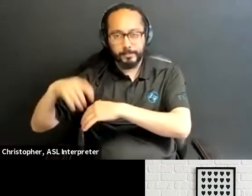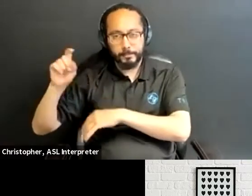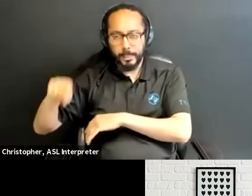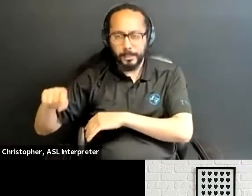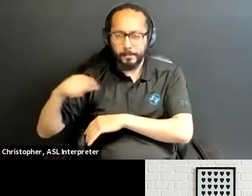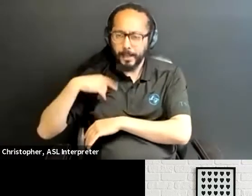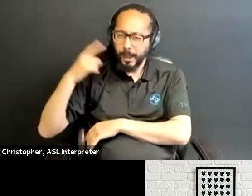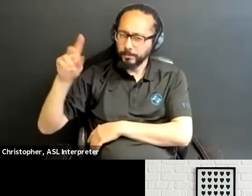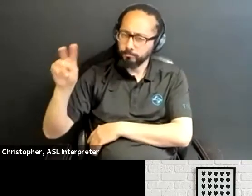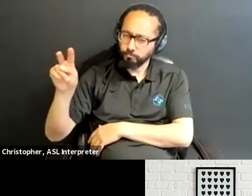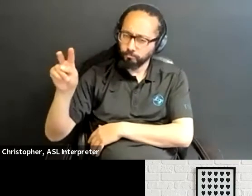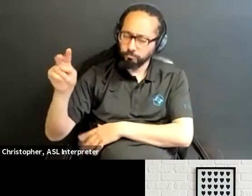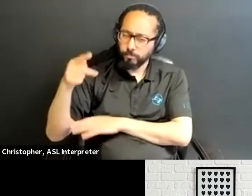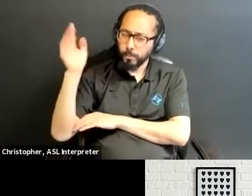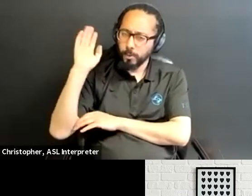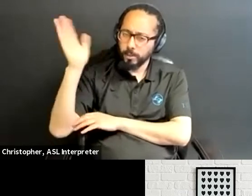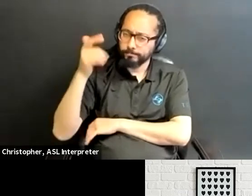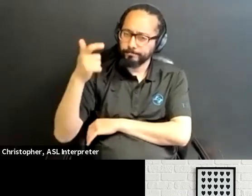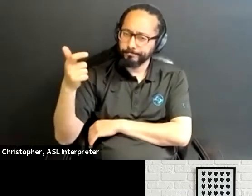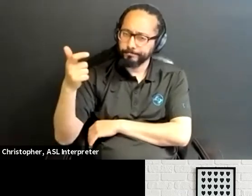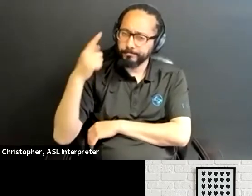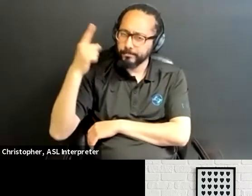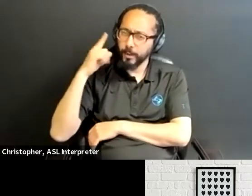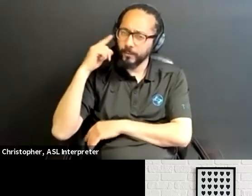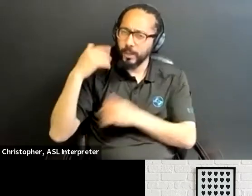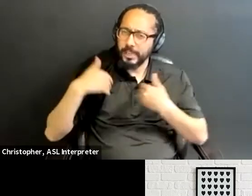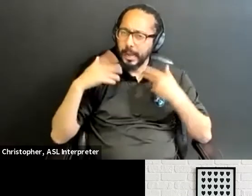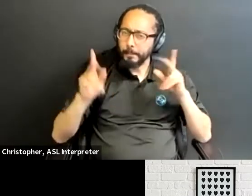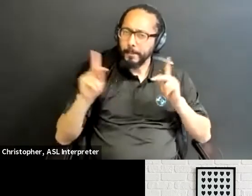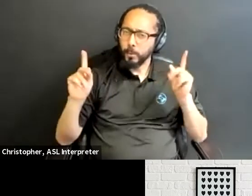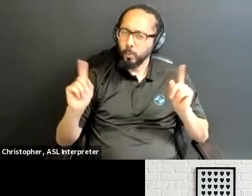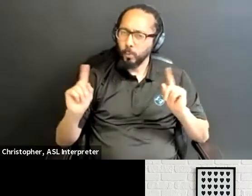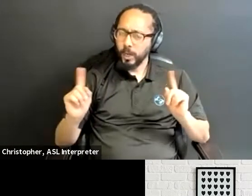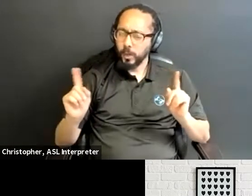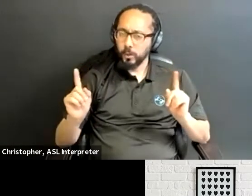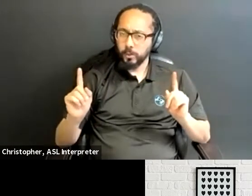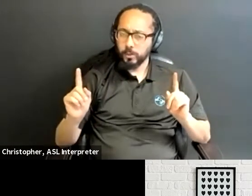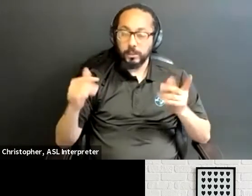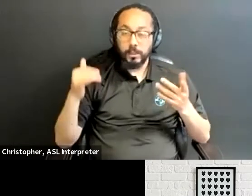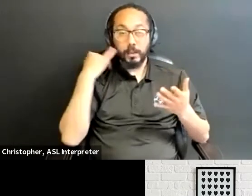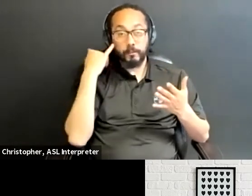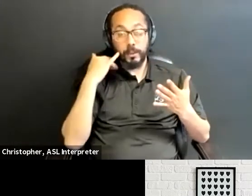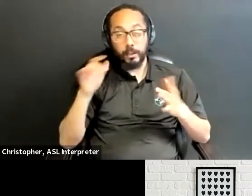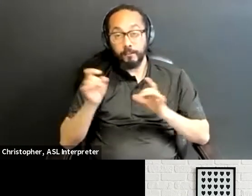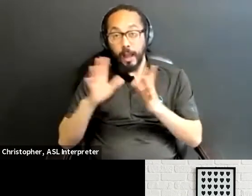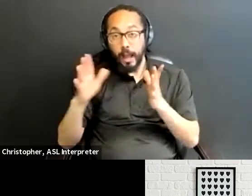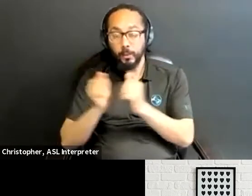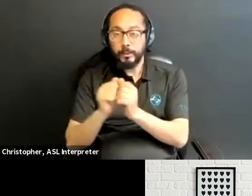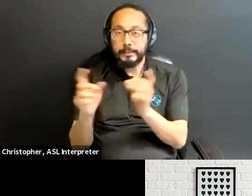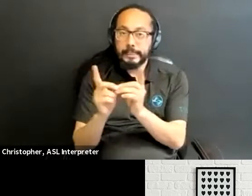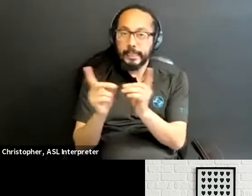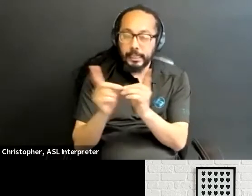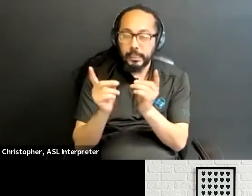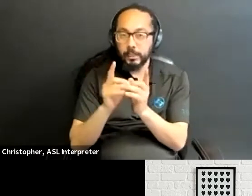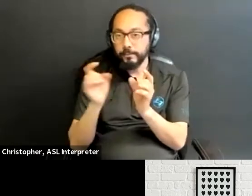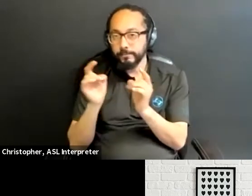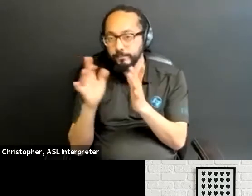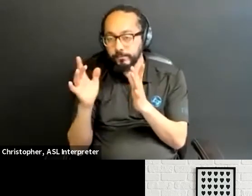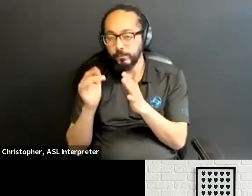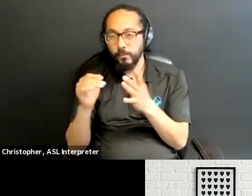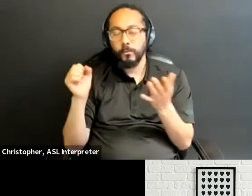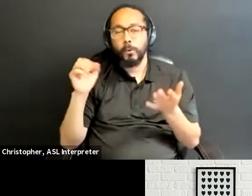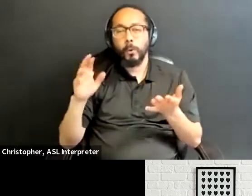who are being violent with their dating partners? Or what happens, what about